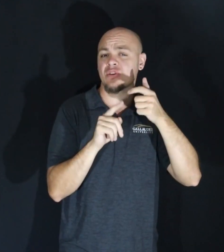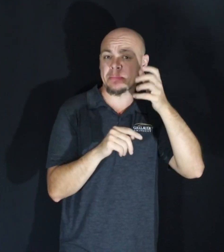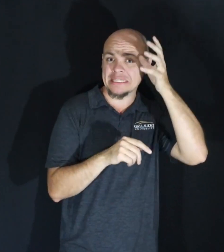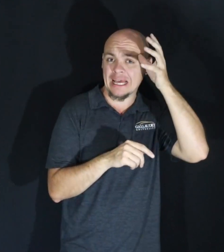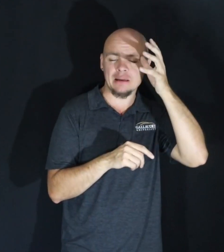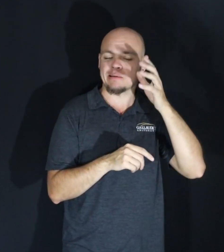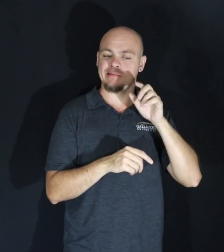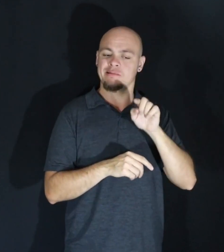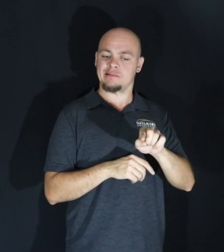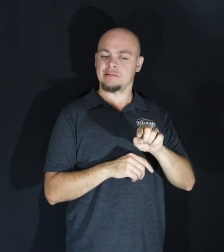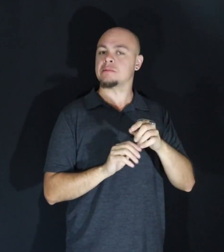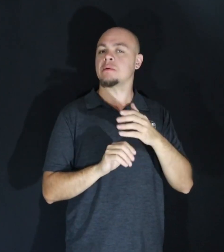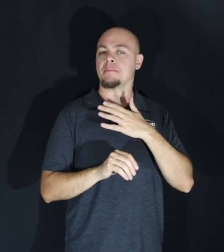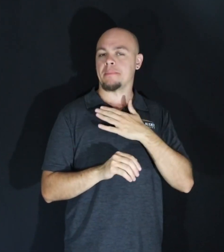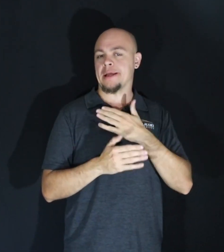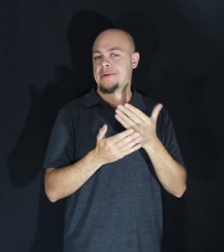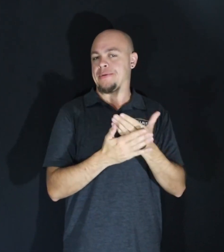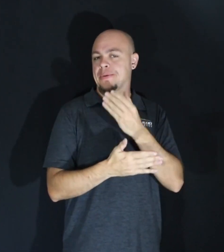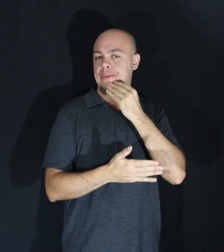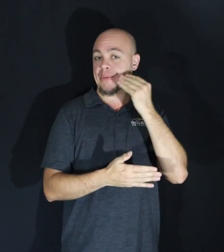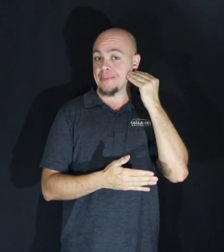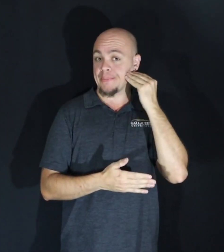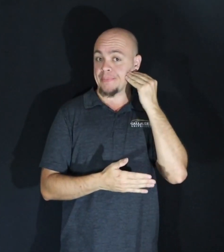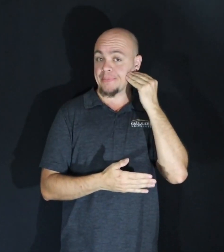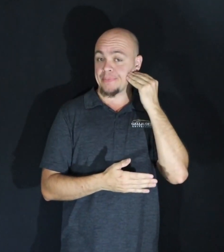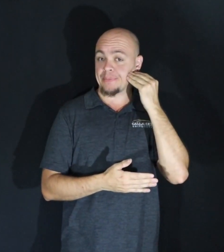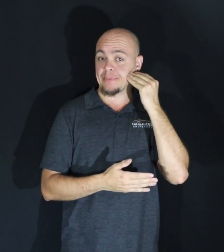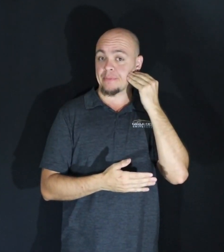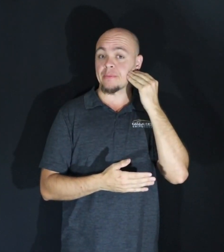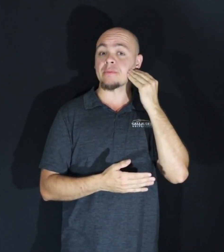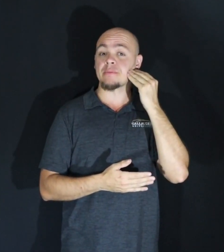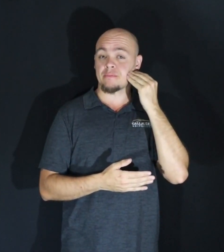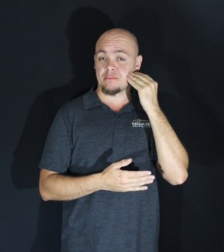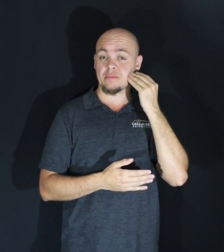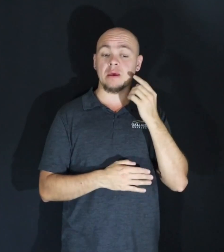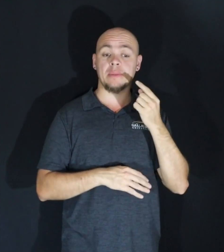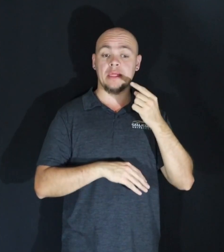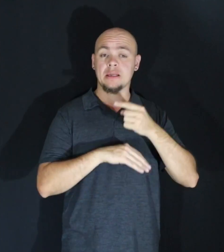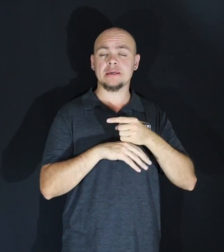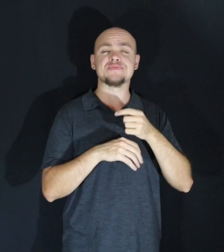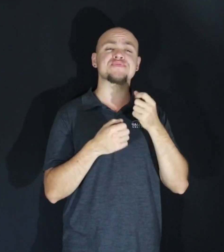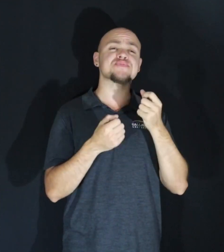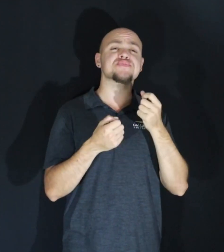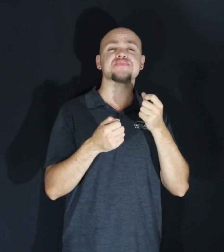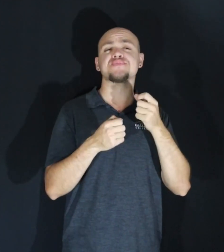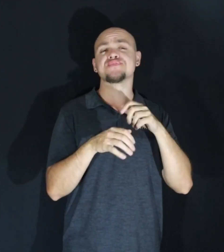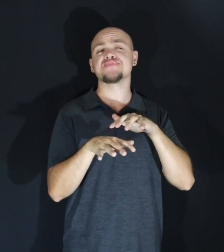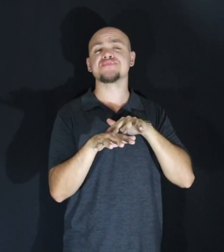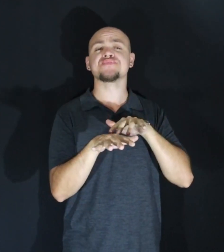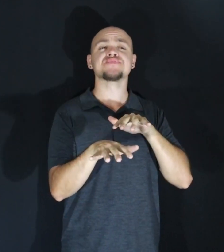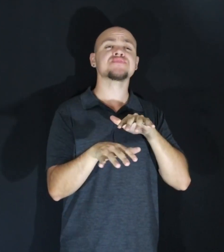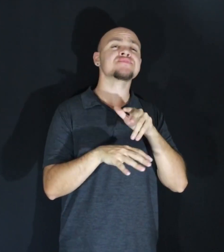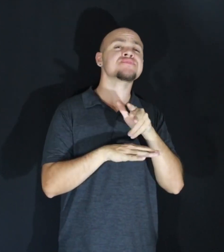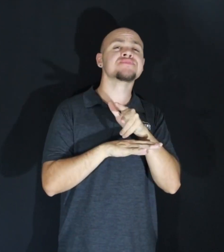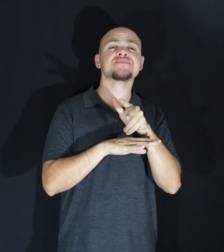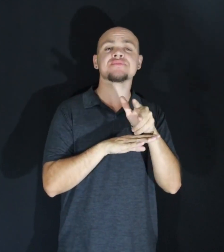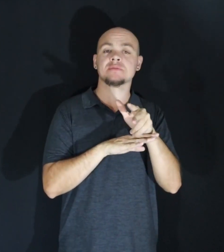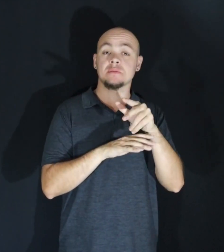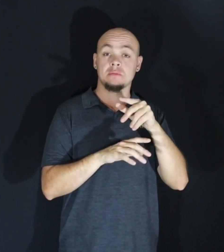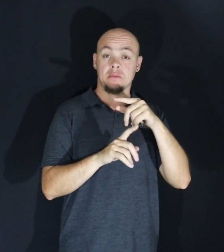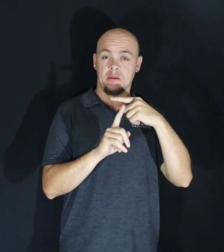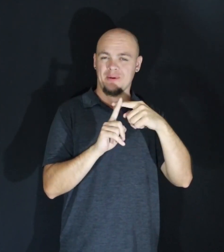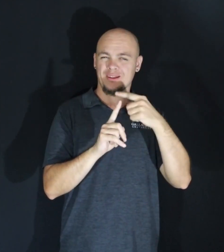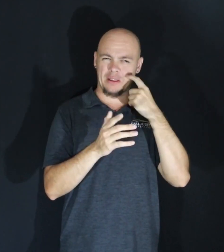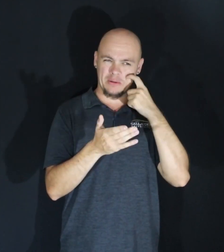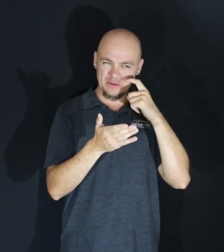home. But on this day, inching up the 110 freeway, I discovered the positive in my negative